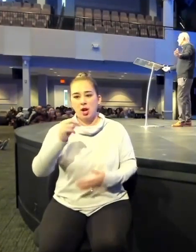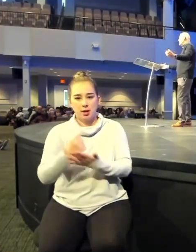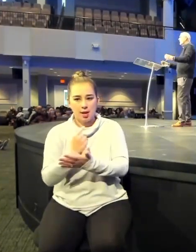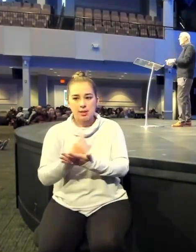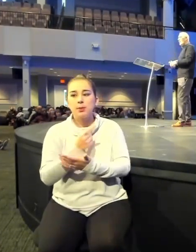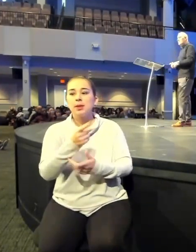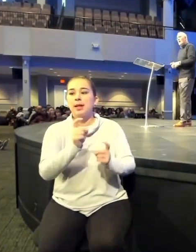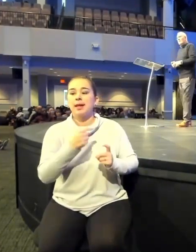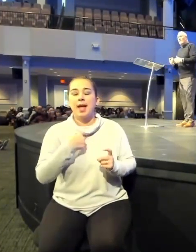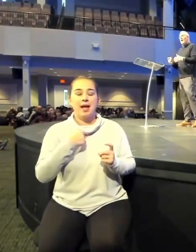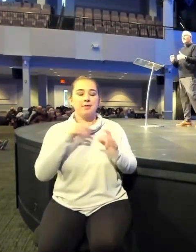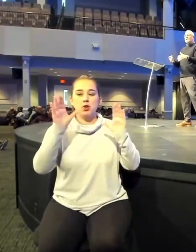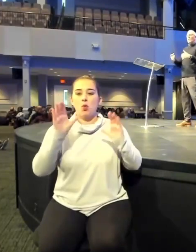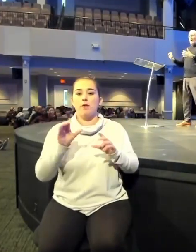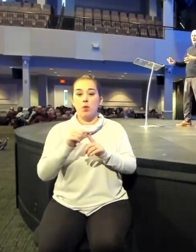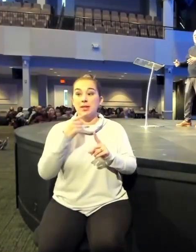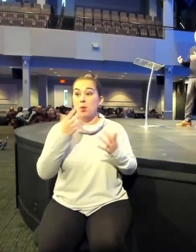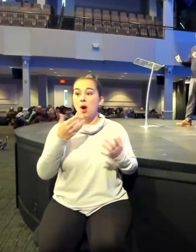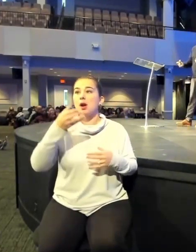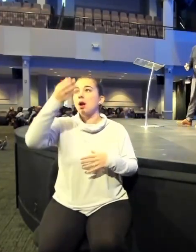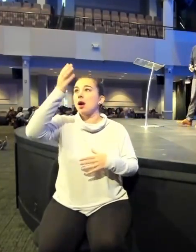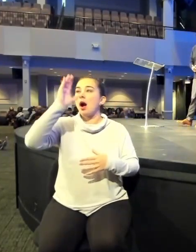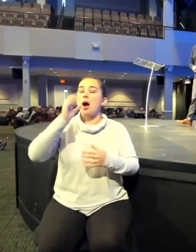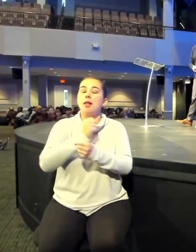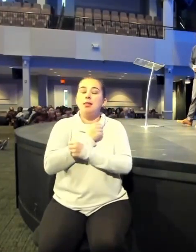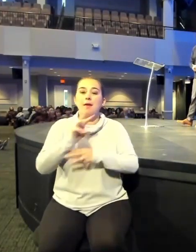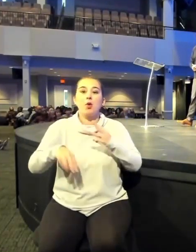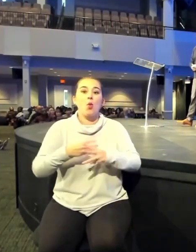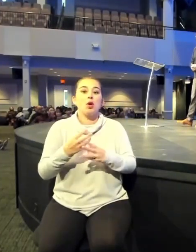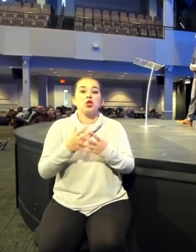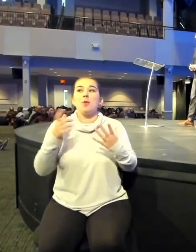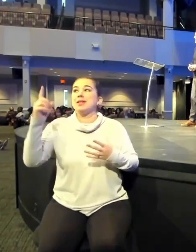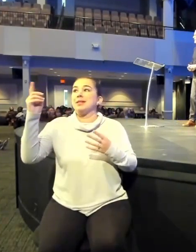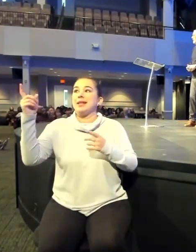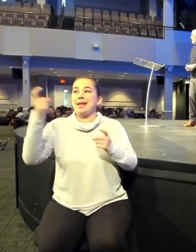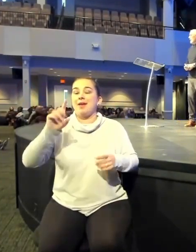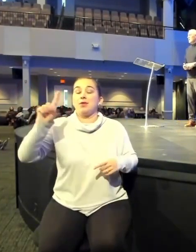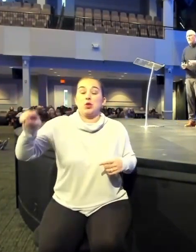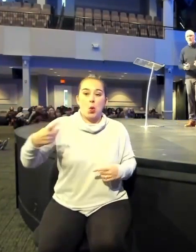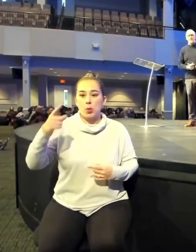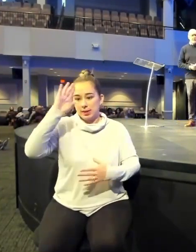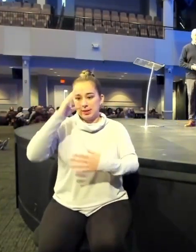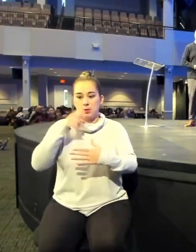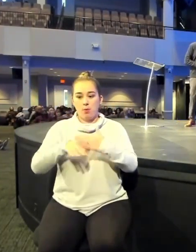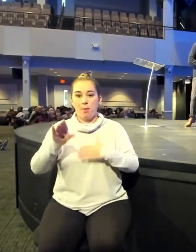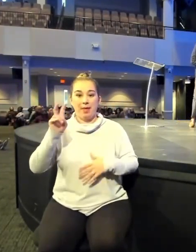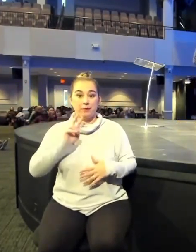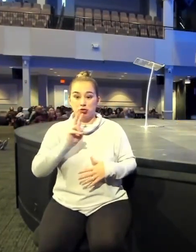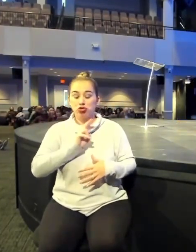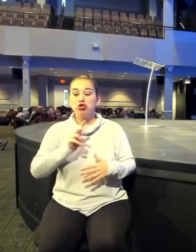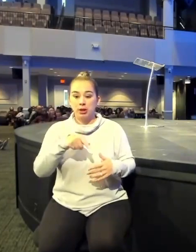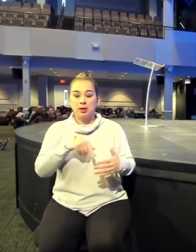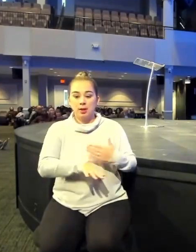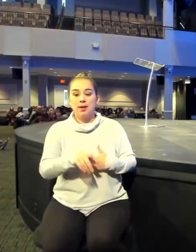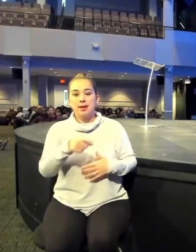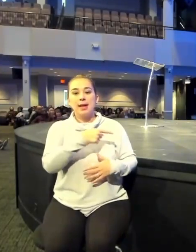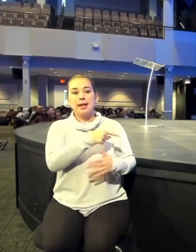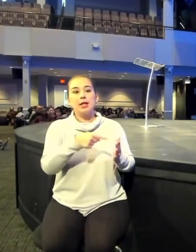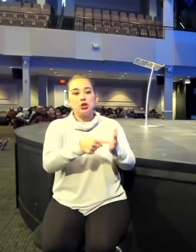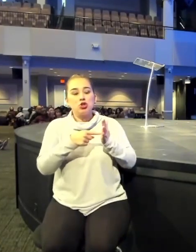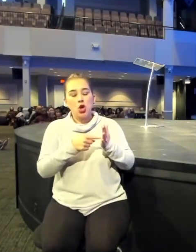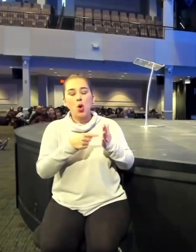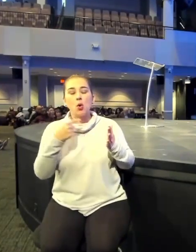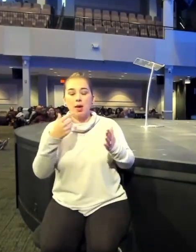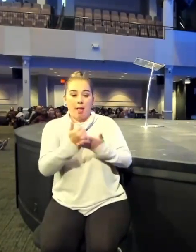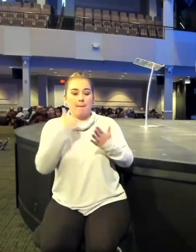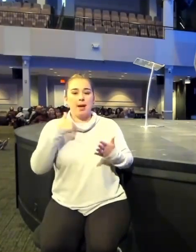us those wonderful words, "For God so loved the world that He gave His only begotten Son." In his first epistle in 1 John, he helps us to